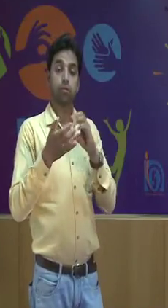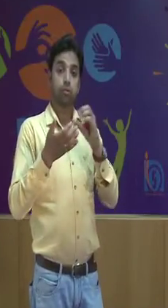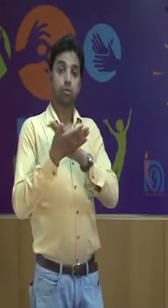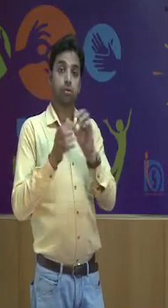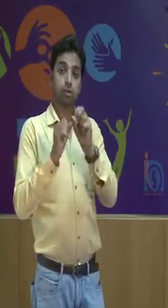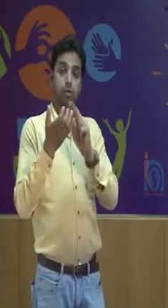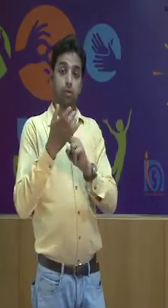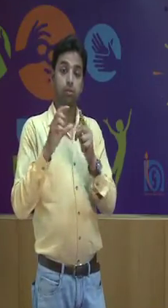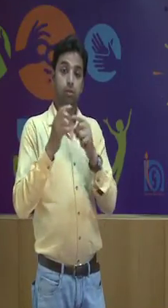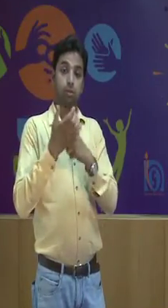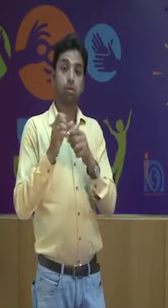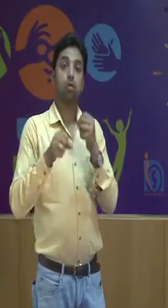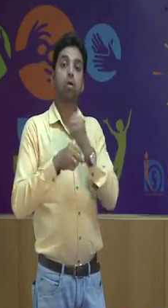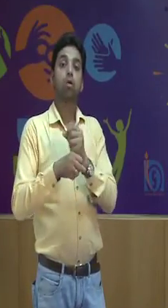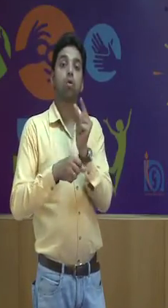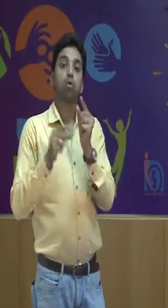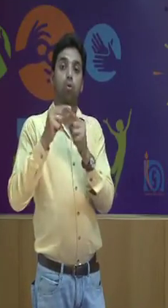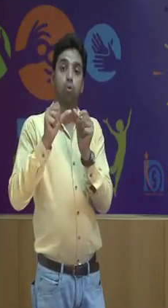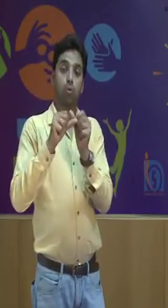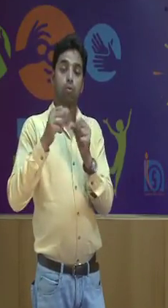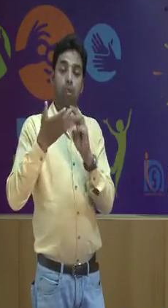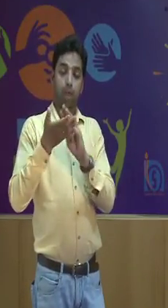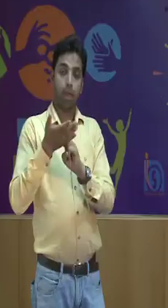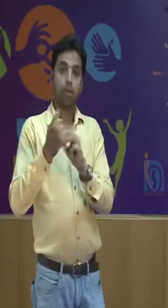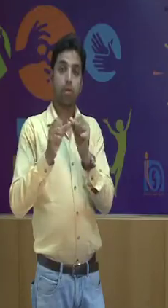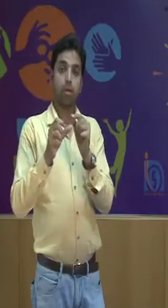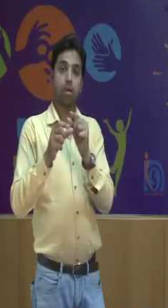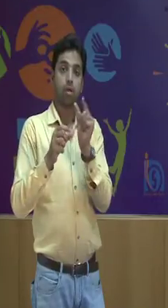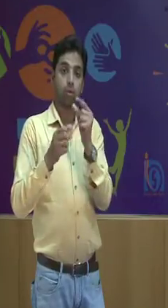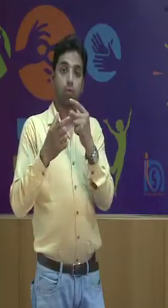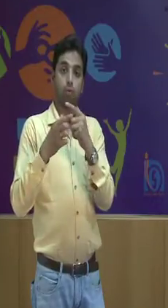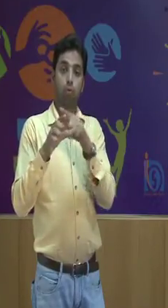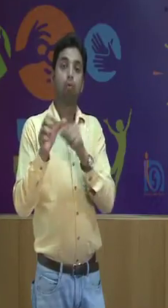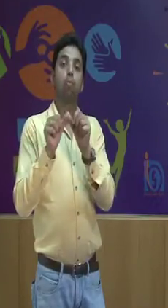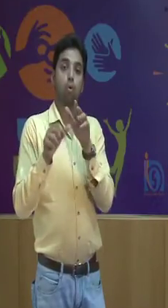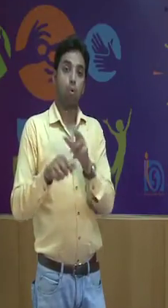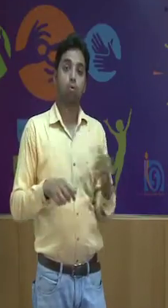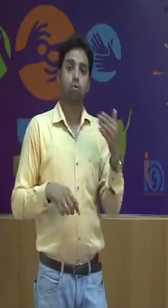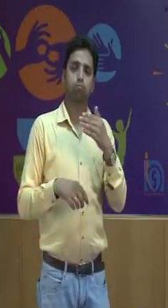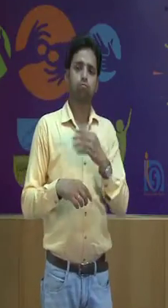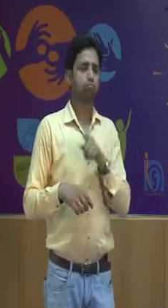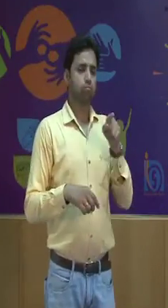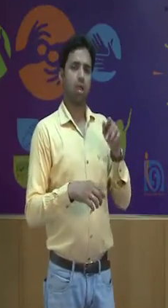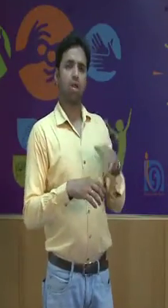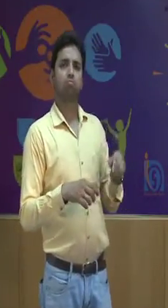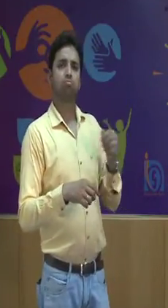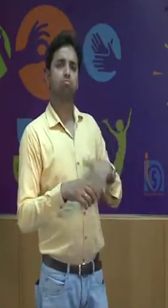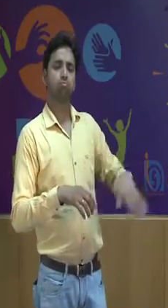said that there were no slaves in India because the condition of slaves in India was better